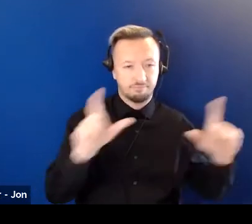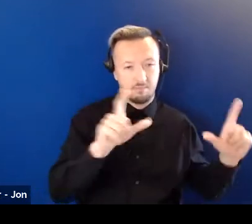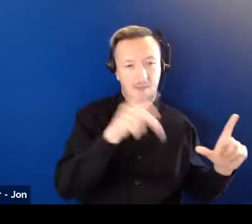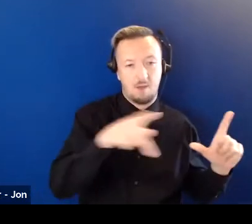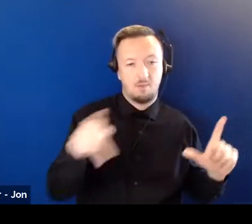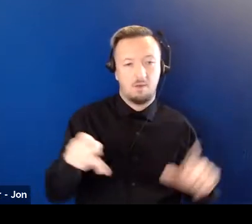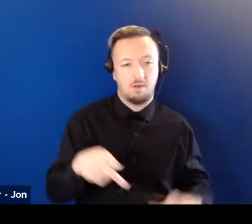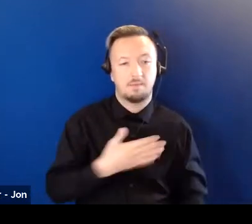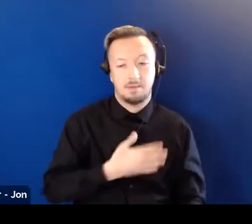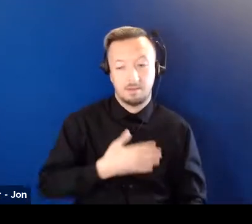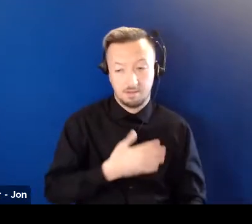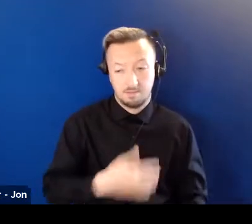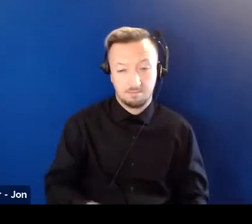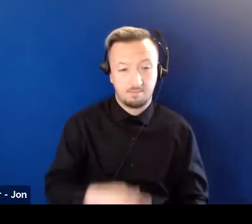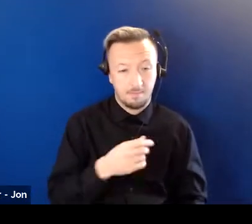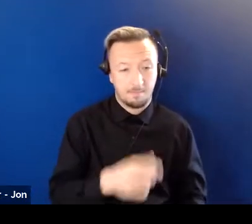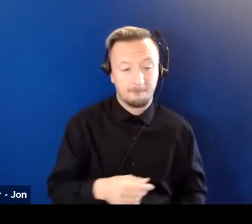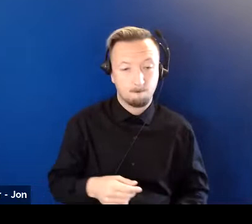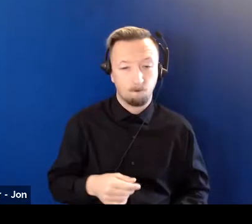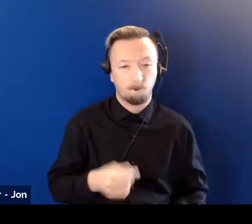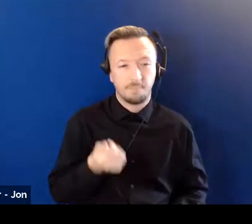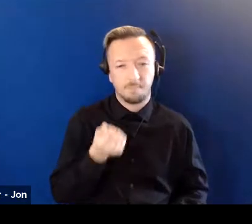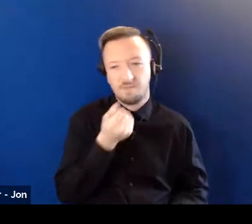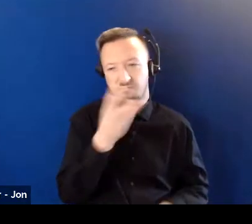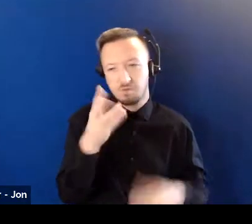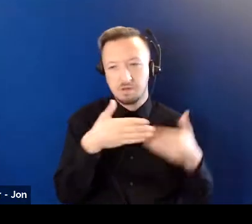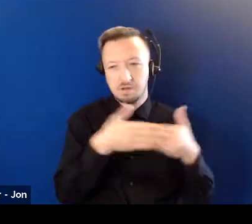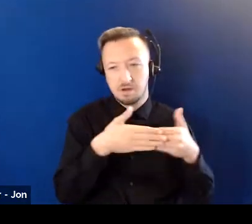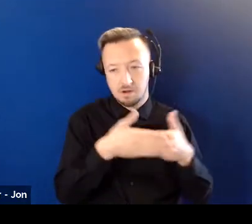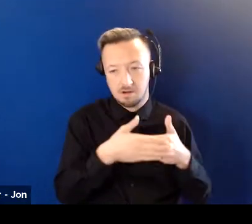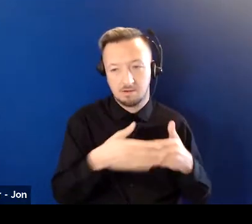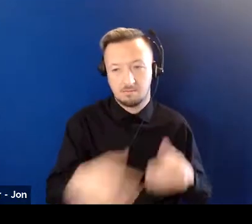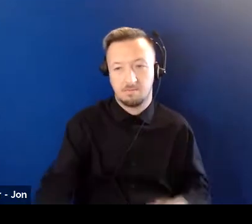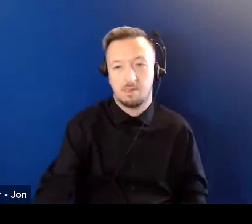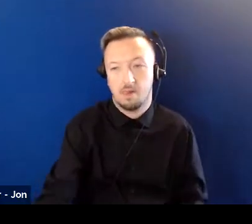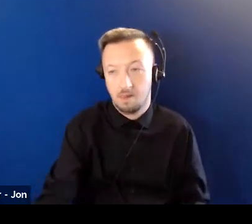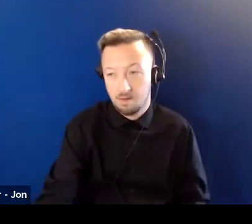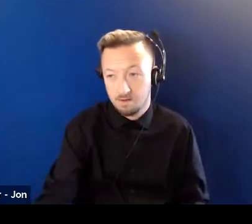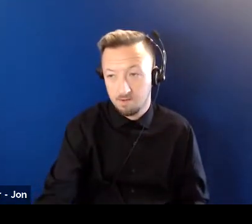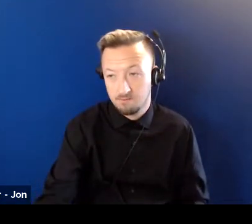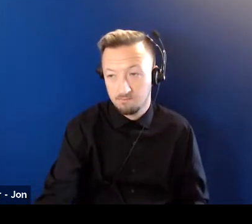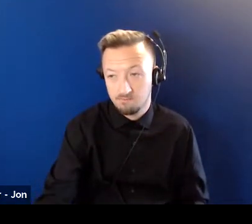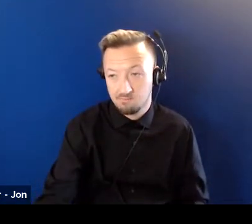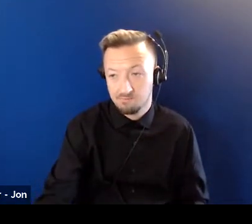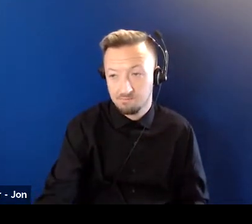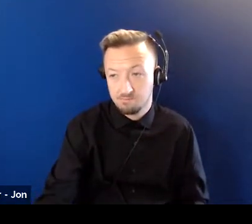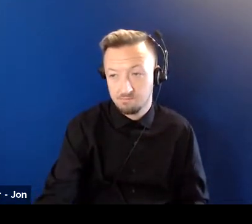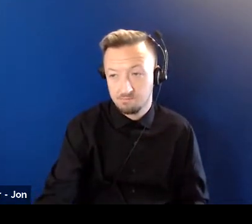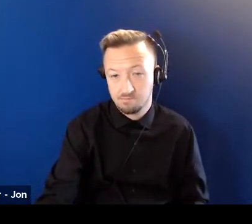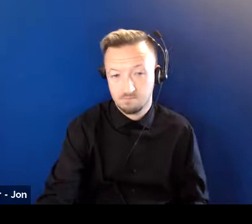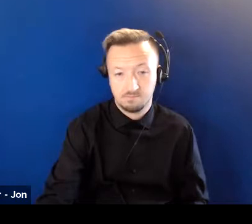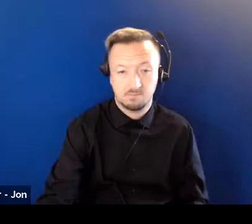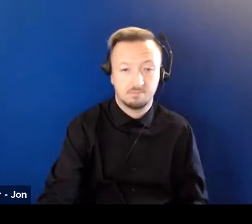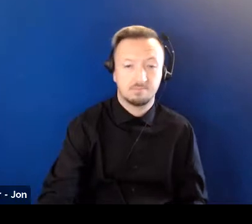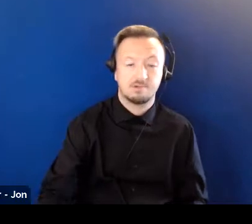quickly. And I'm just going to cover a few slides that we have here. You just heard from our panelists.